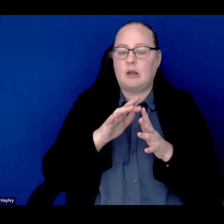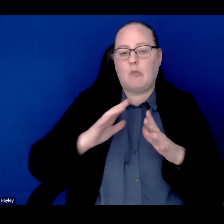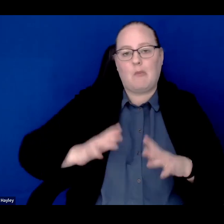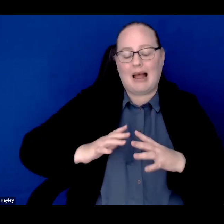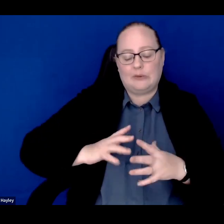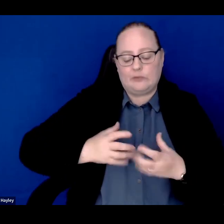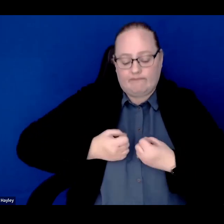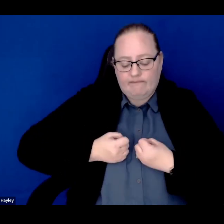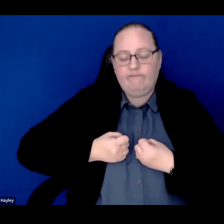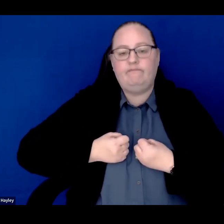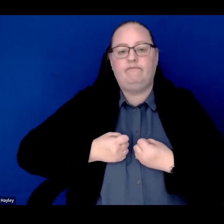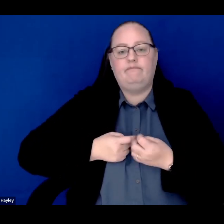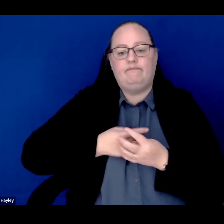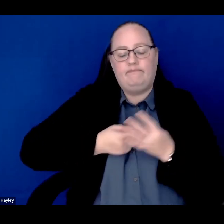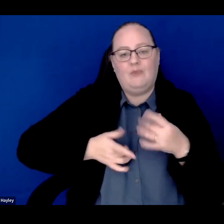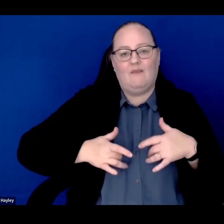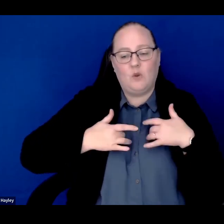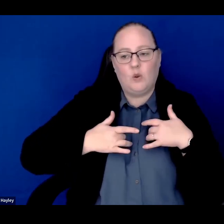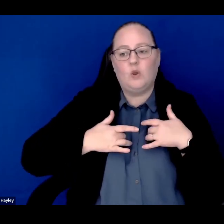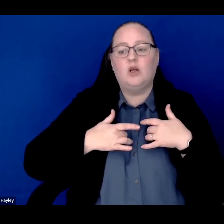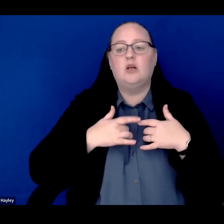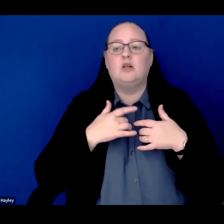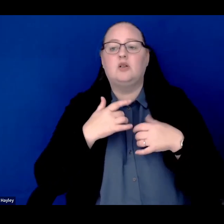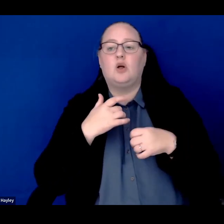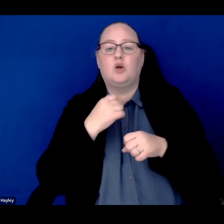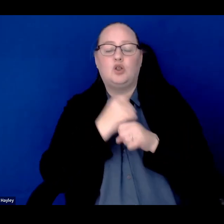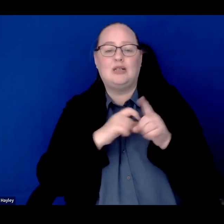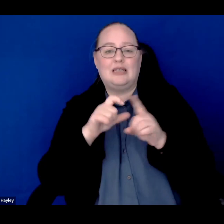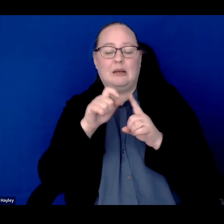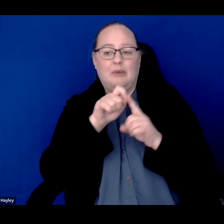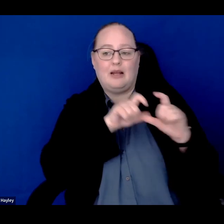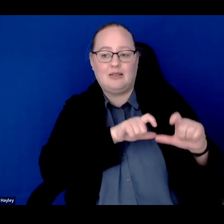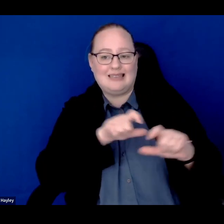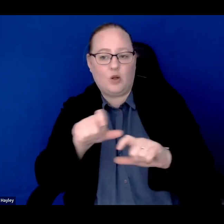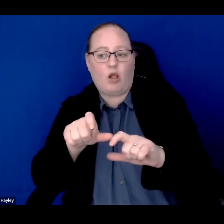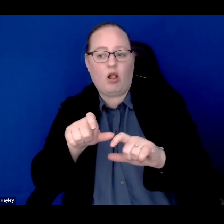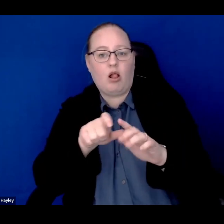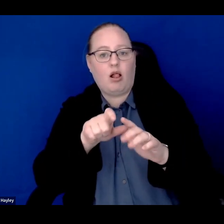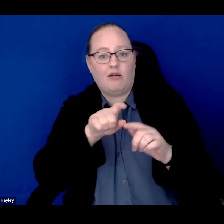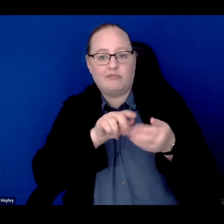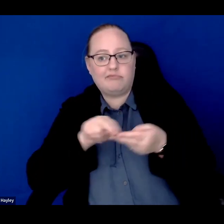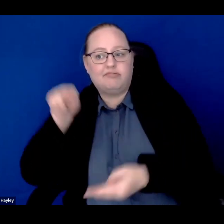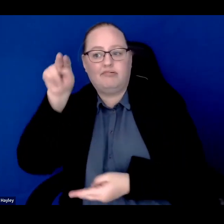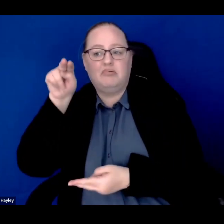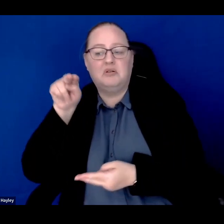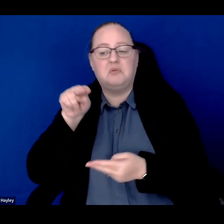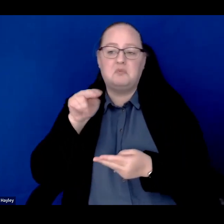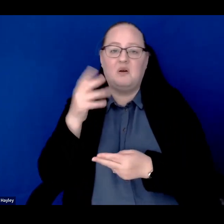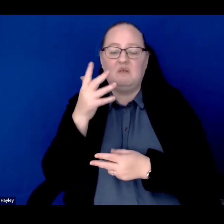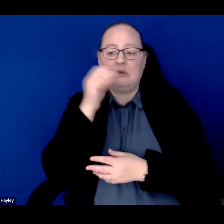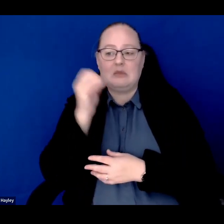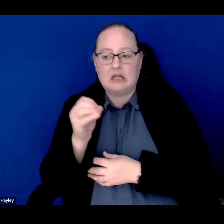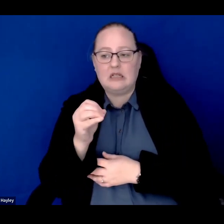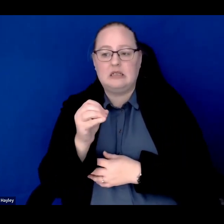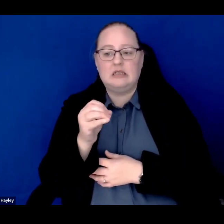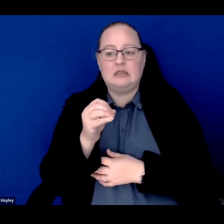15%. Equivalent levels on stationary state and degrowth around 17% each, and 50% of the room, so half of the